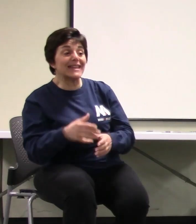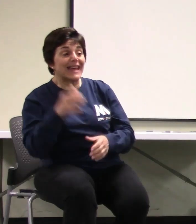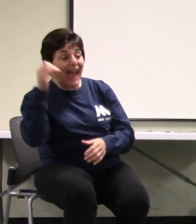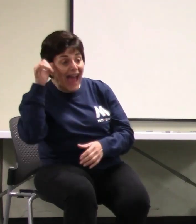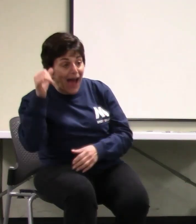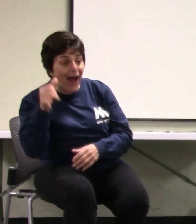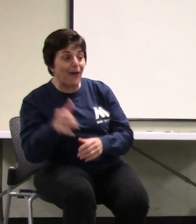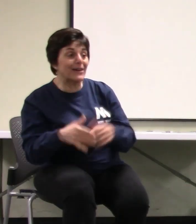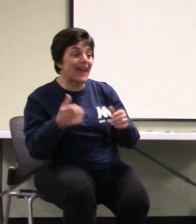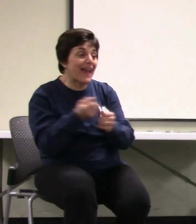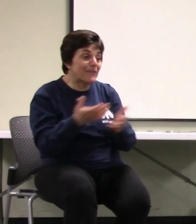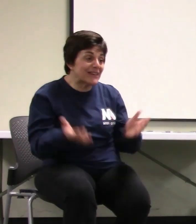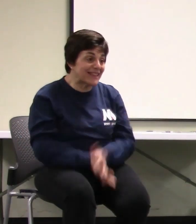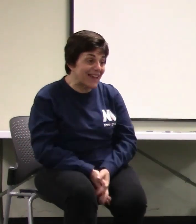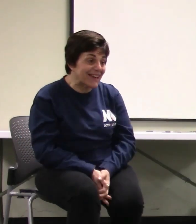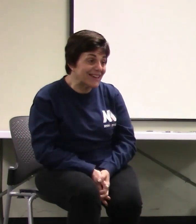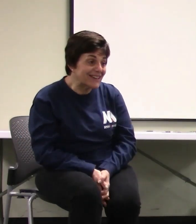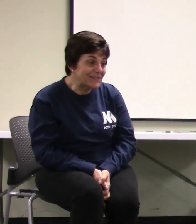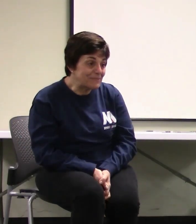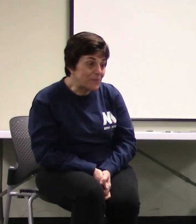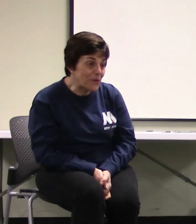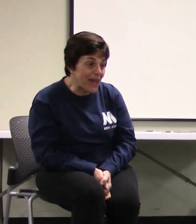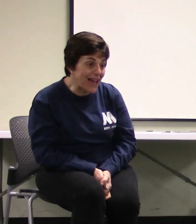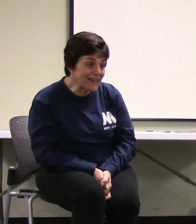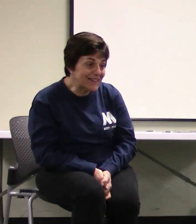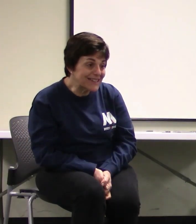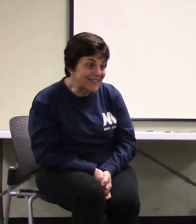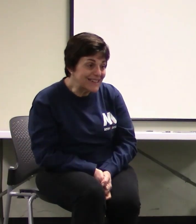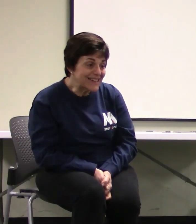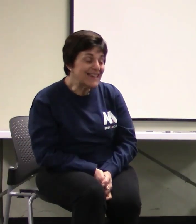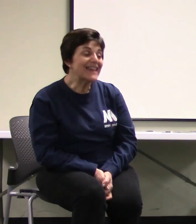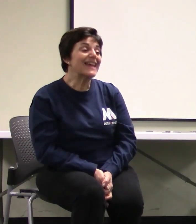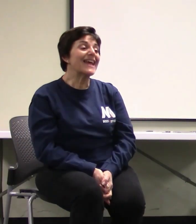can sign cow and everything. Okay?